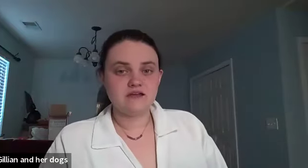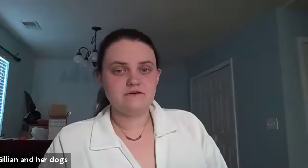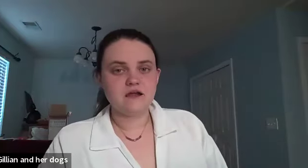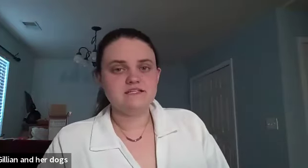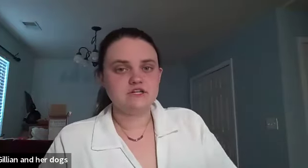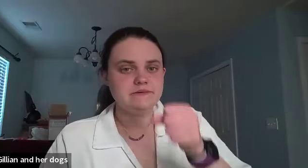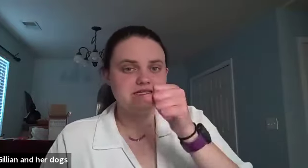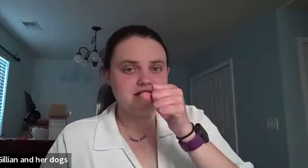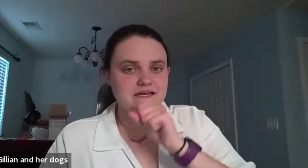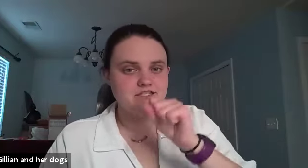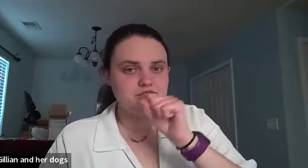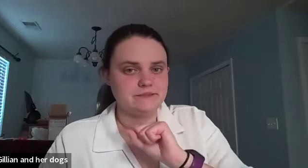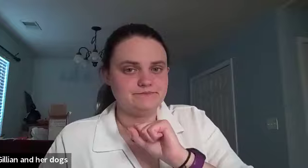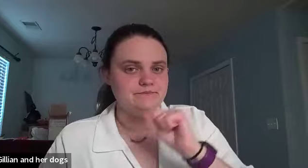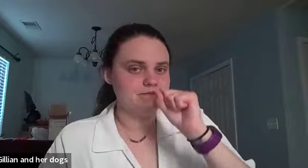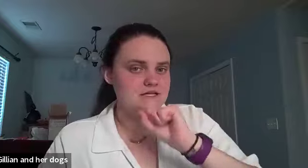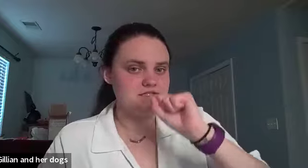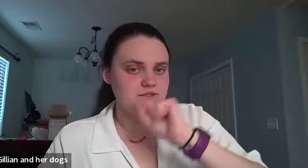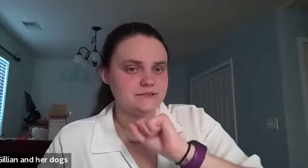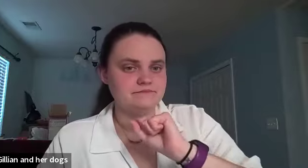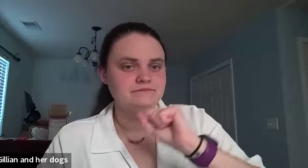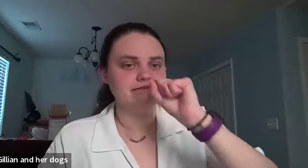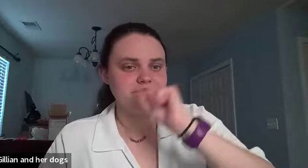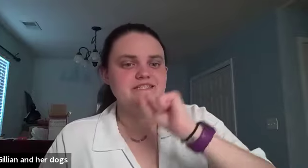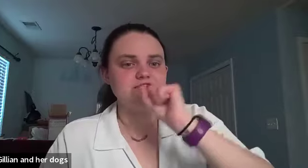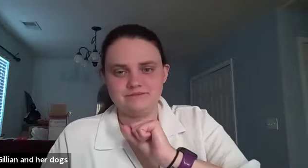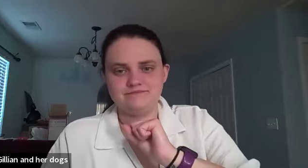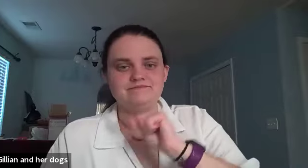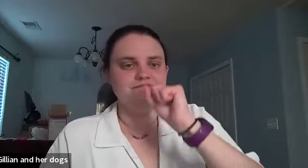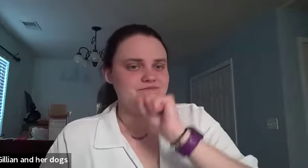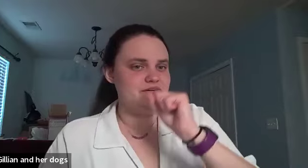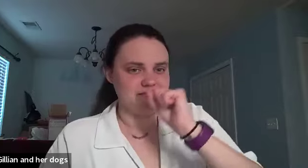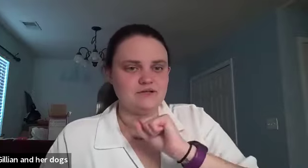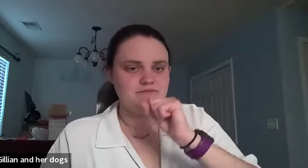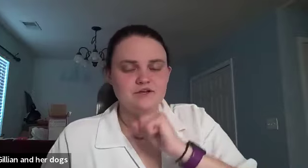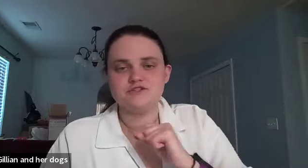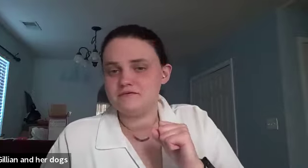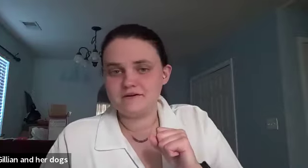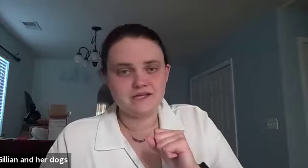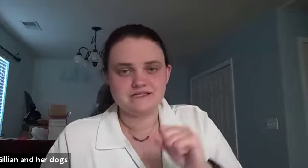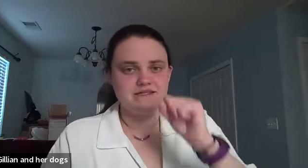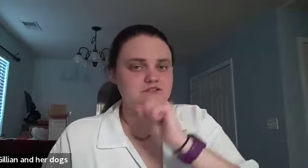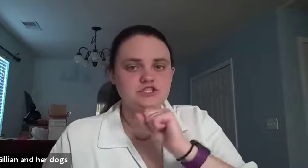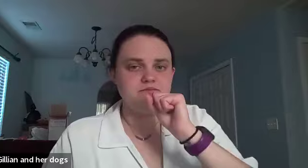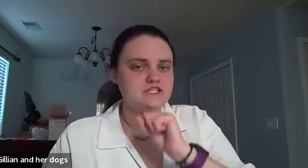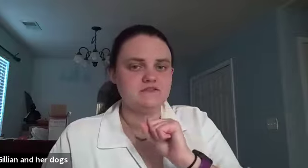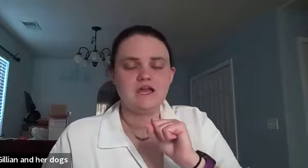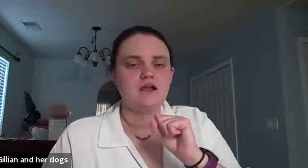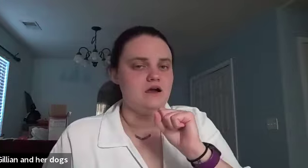sign for ice cream is ice cream, ice cream, ice cream, ice cream. So very easy. Just makes you think